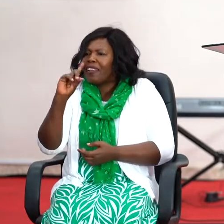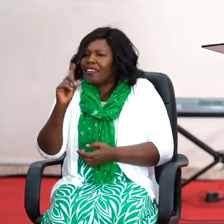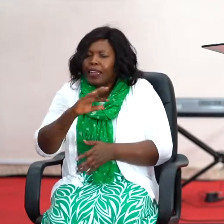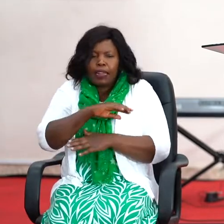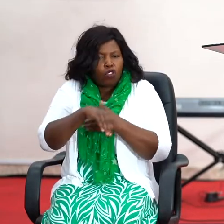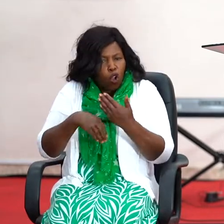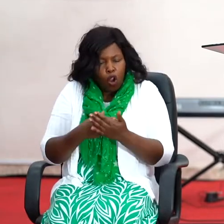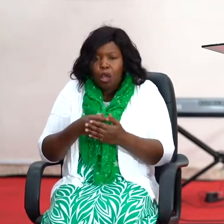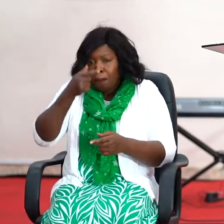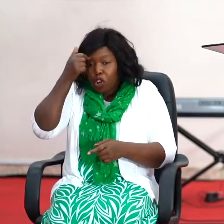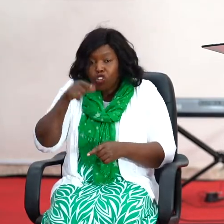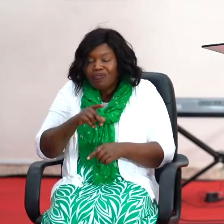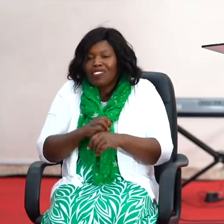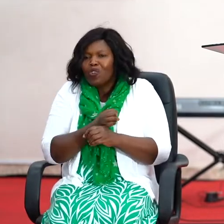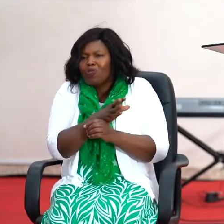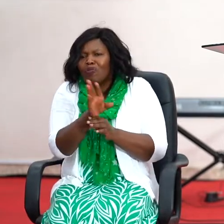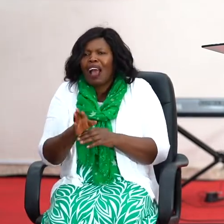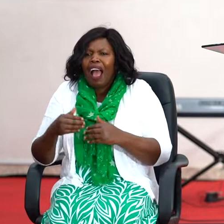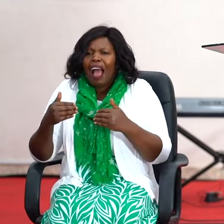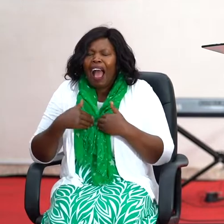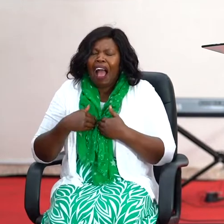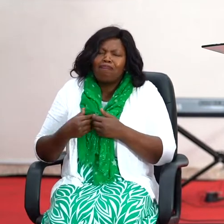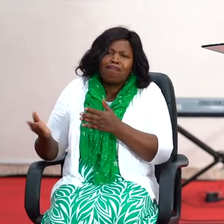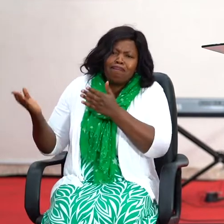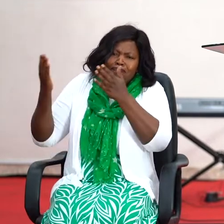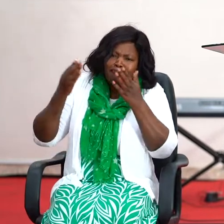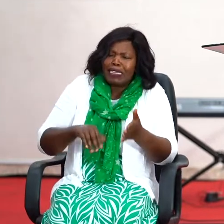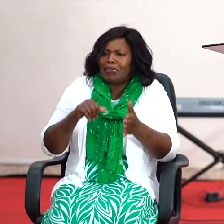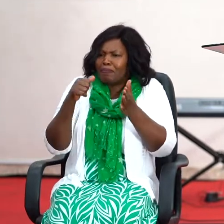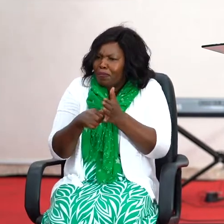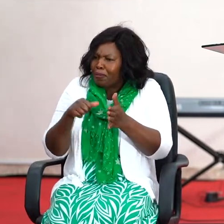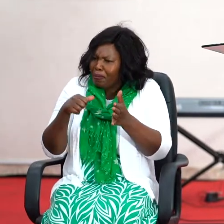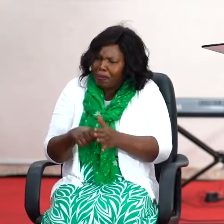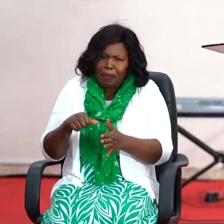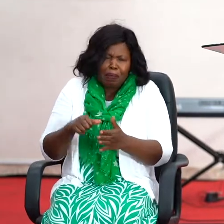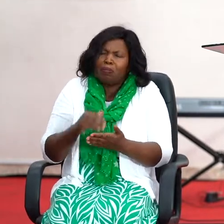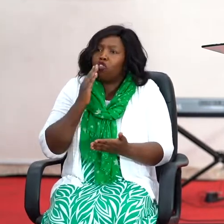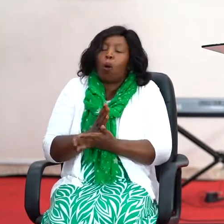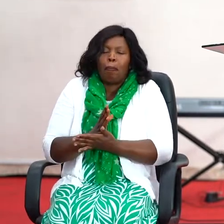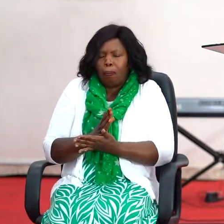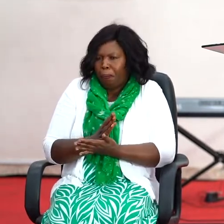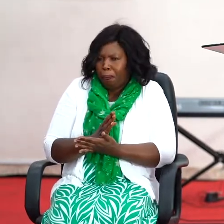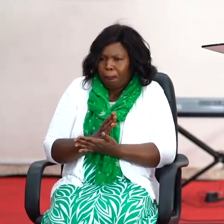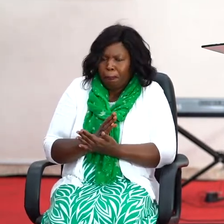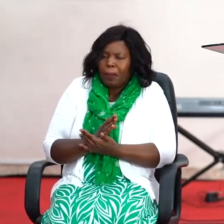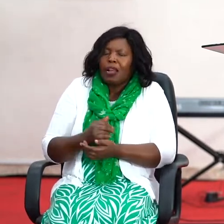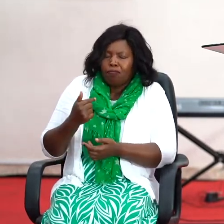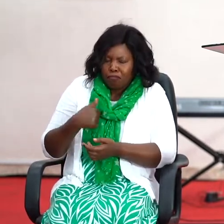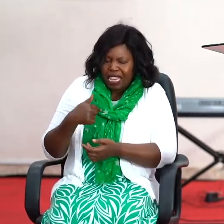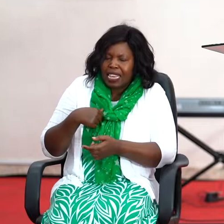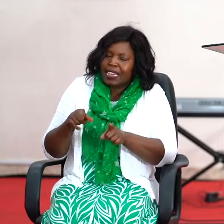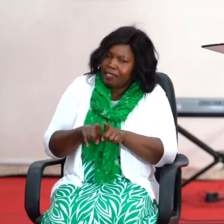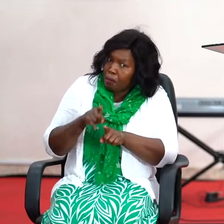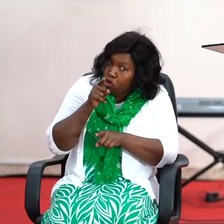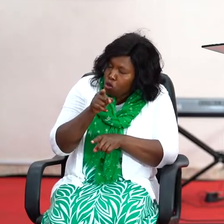Because this coronavirus, it like has brought everything to a standstill. It is you and me and